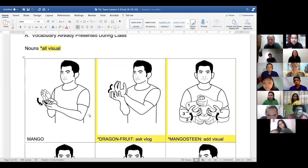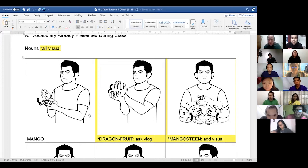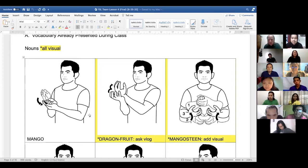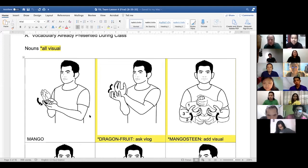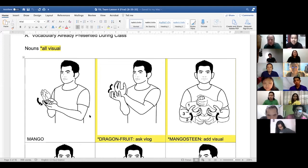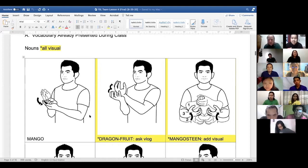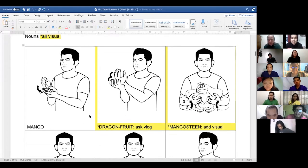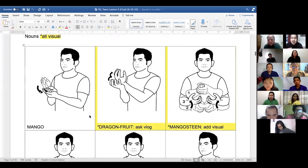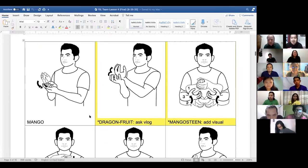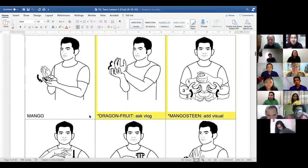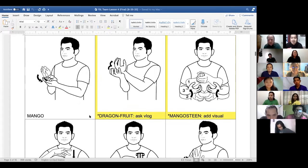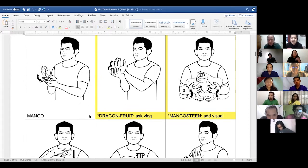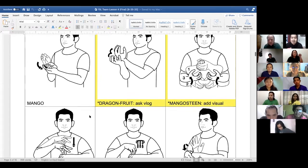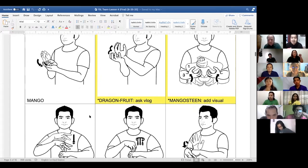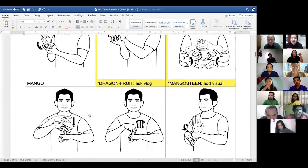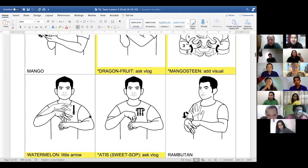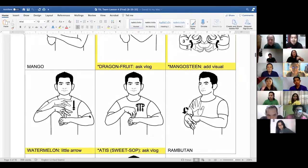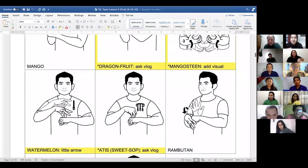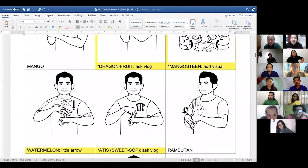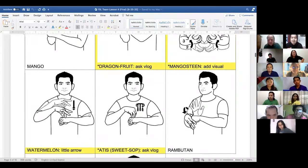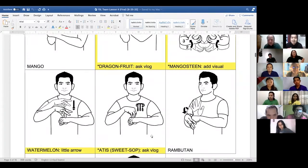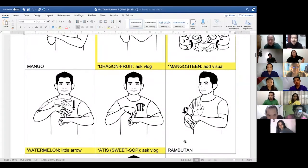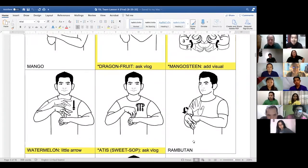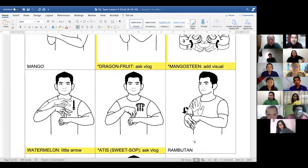All right, let's see if I can.